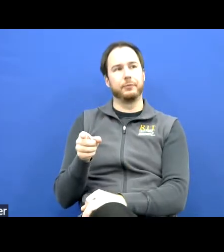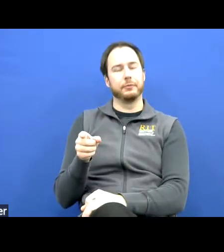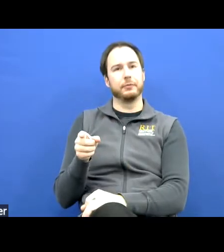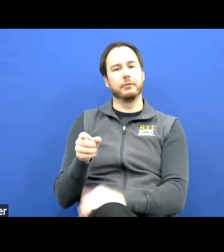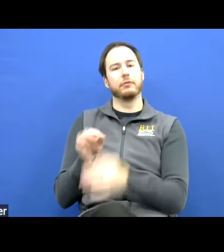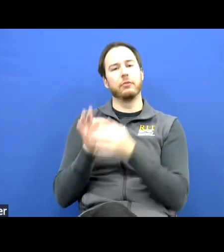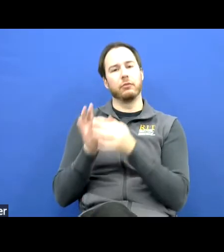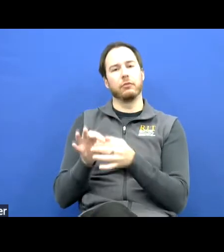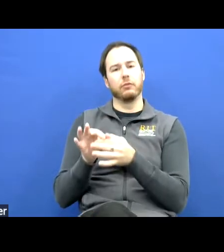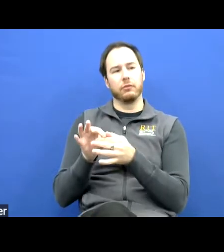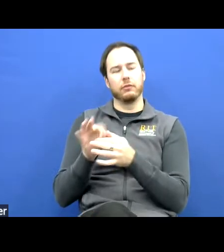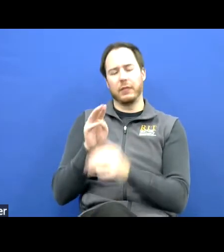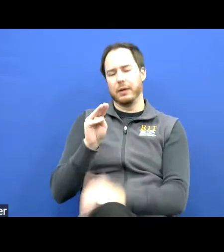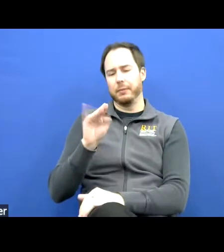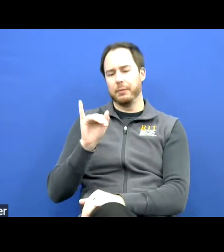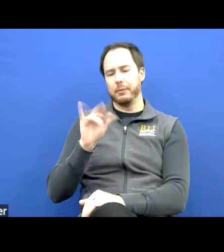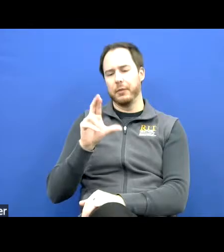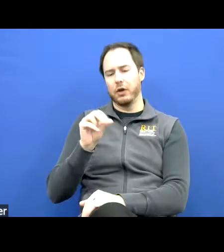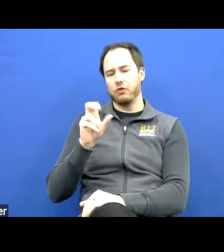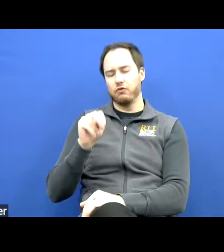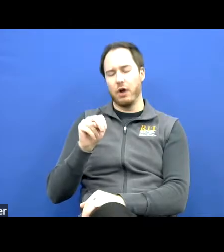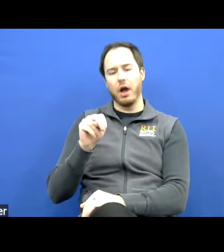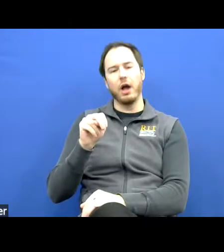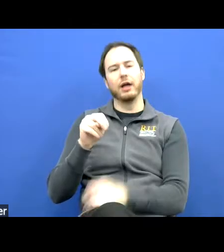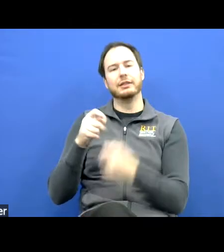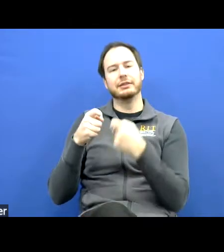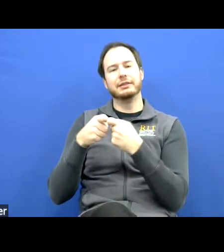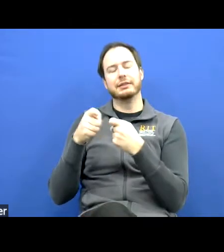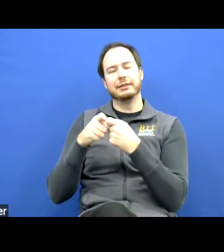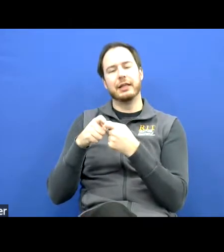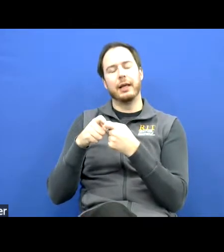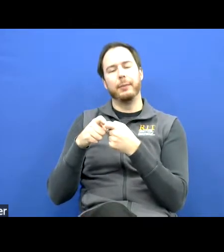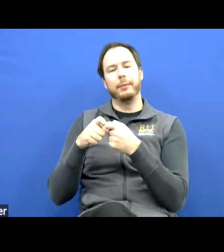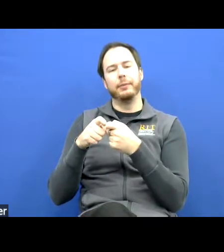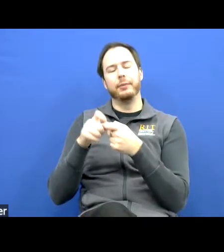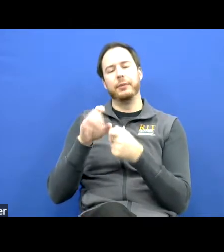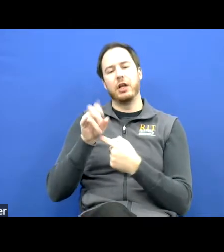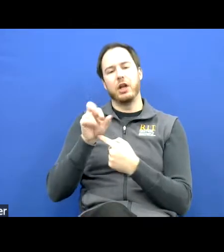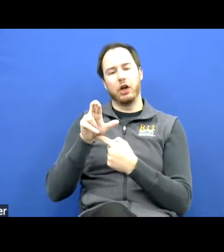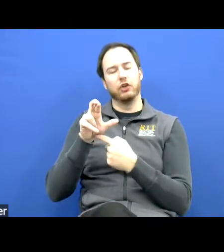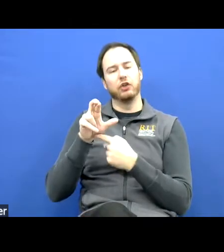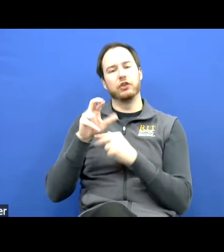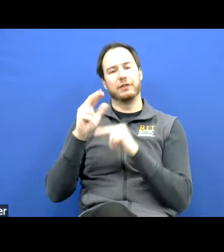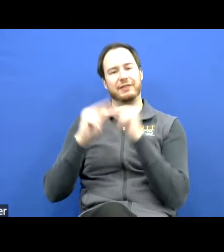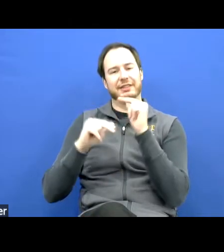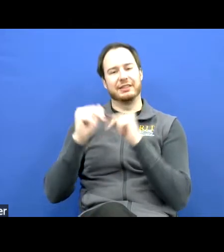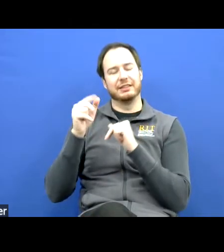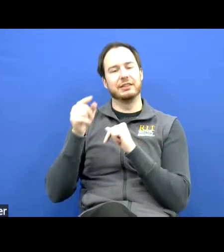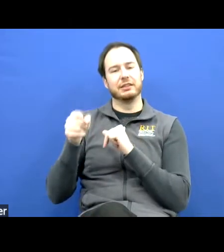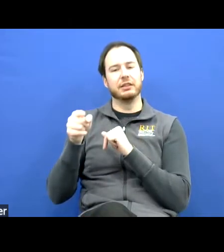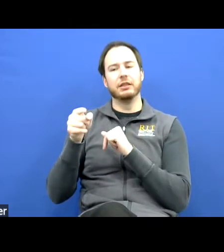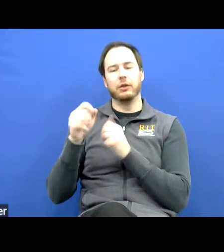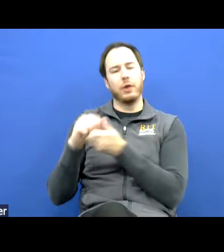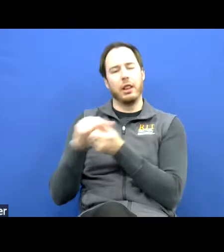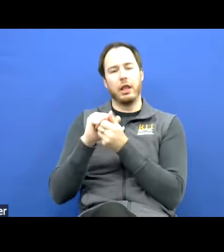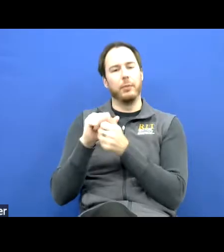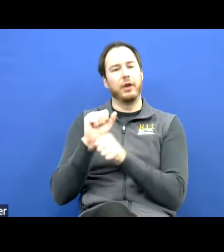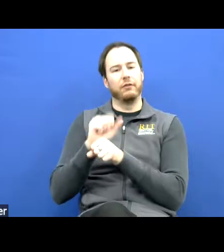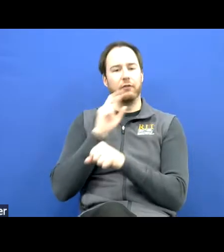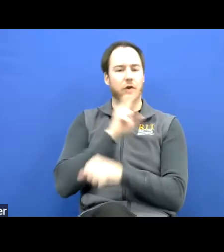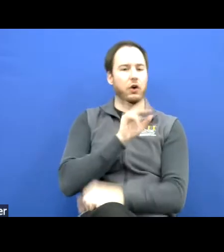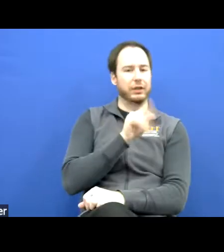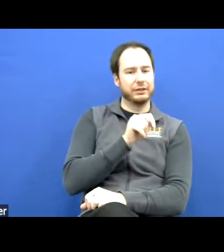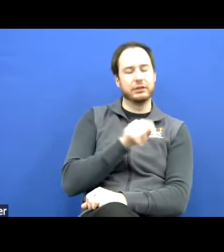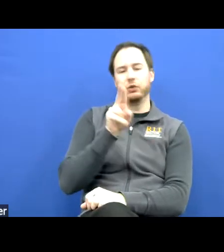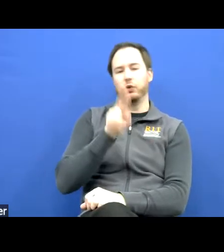regarding the Micron semiconductor facility that's going in. It was a collaborative effort between RIT,